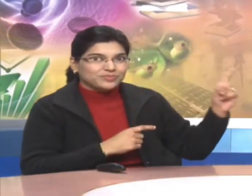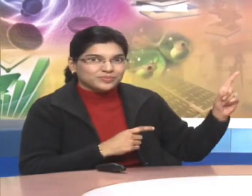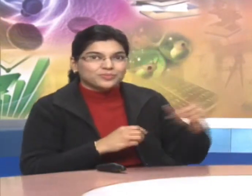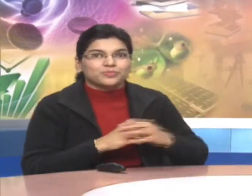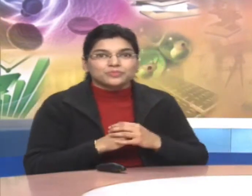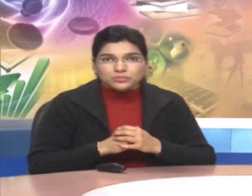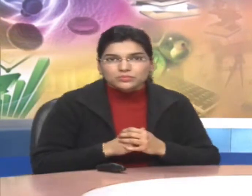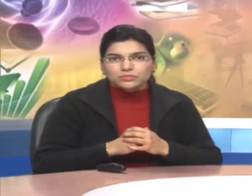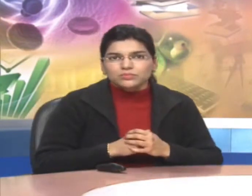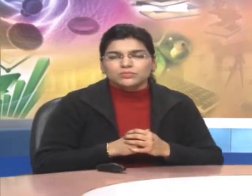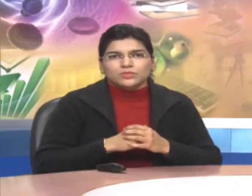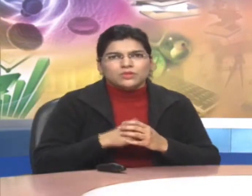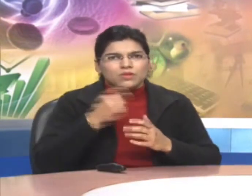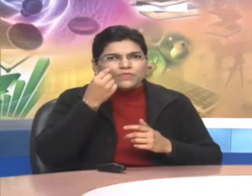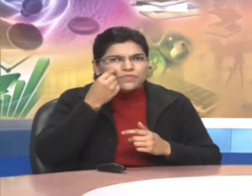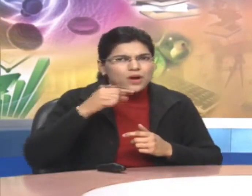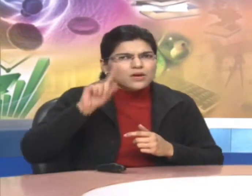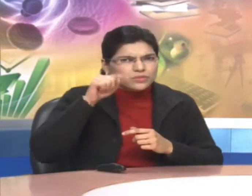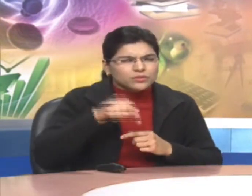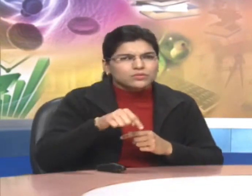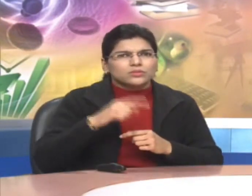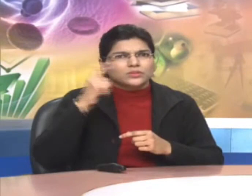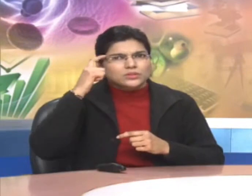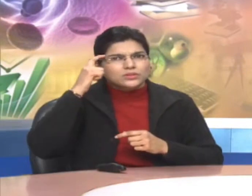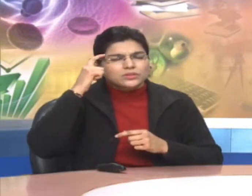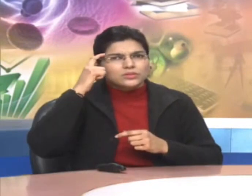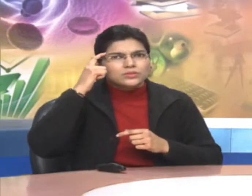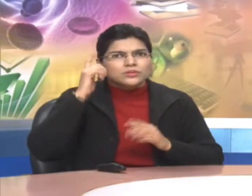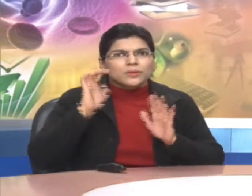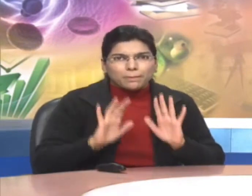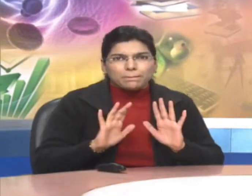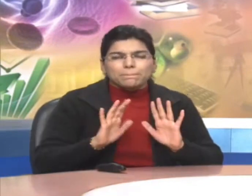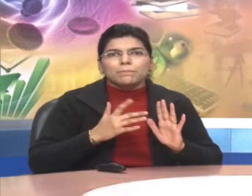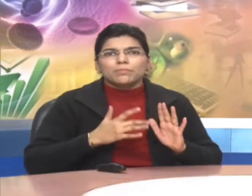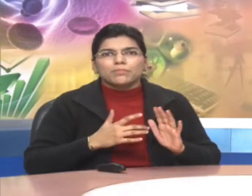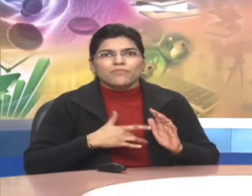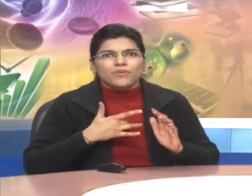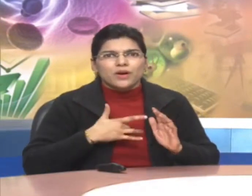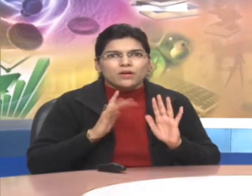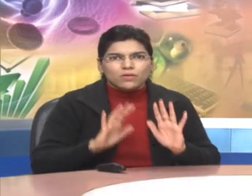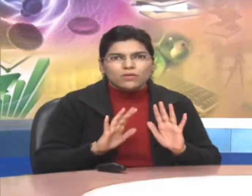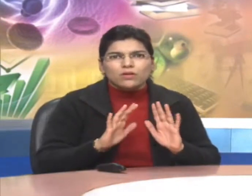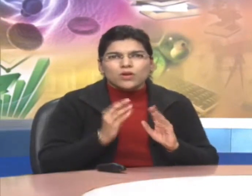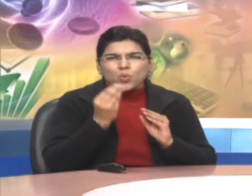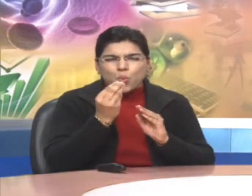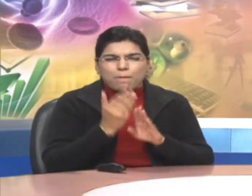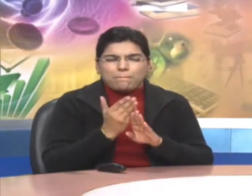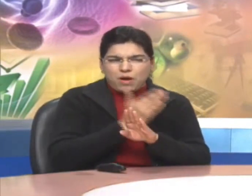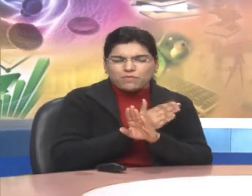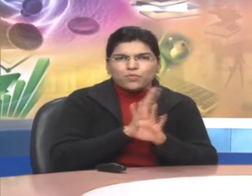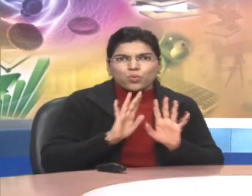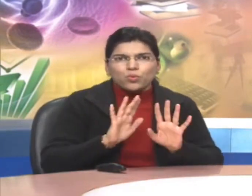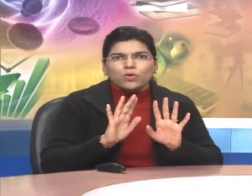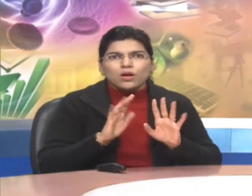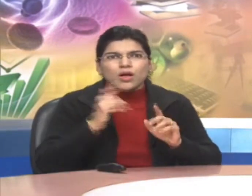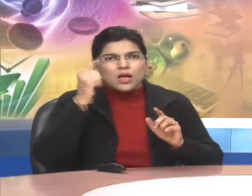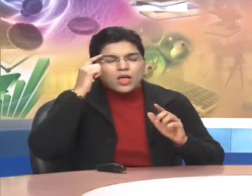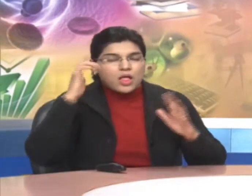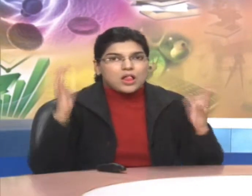As you see in the slide, he did not have to wonder for long.